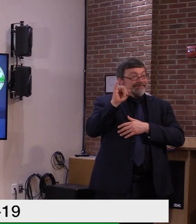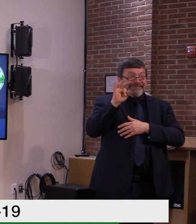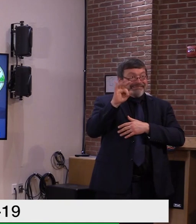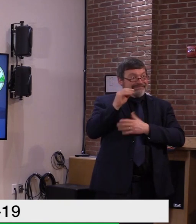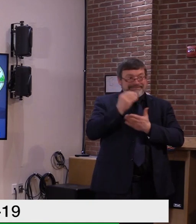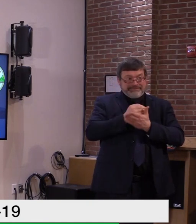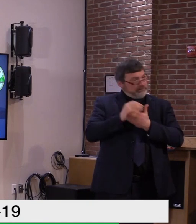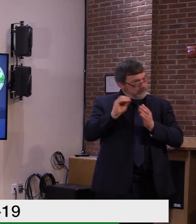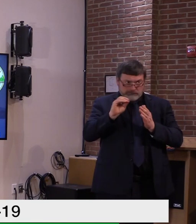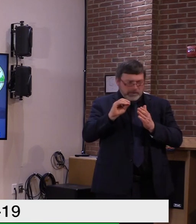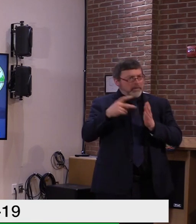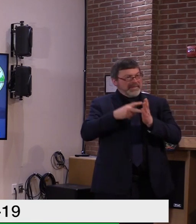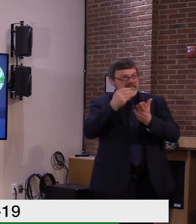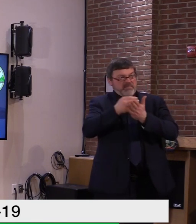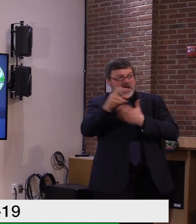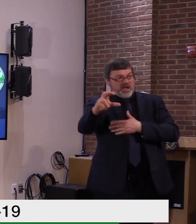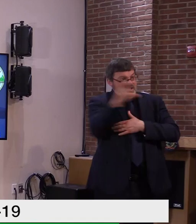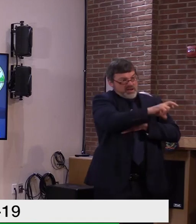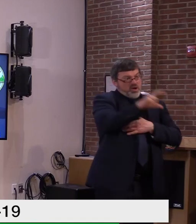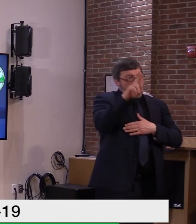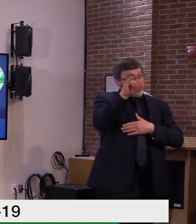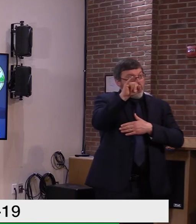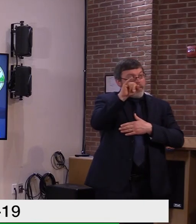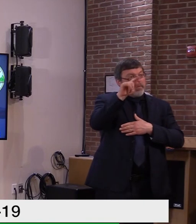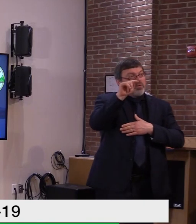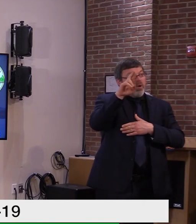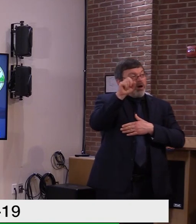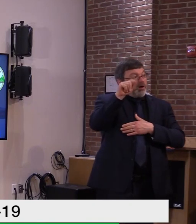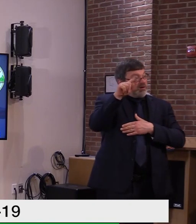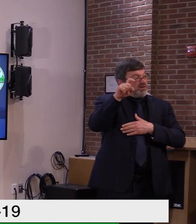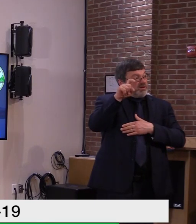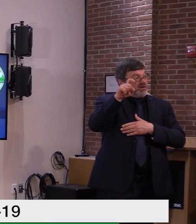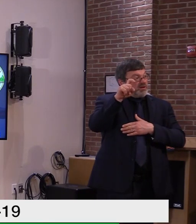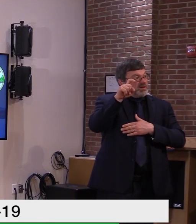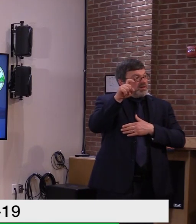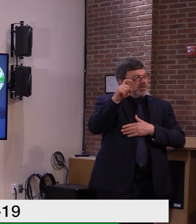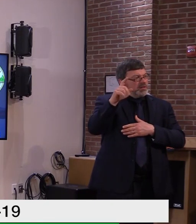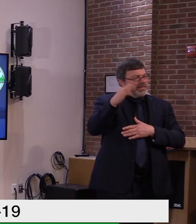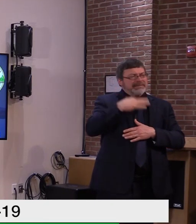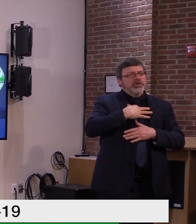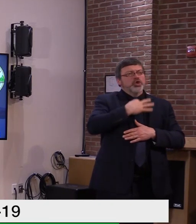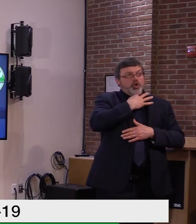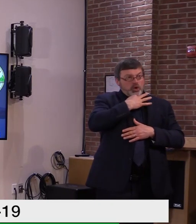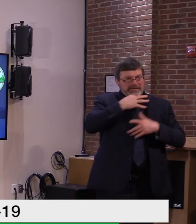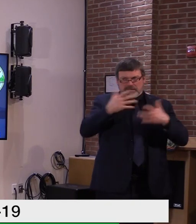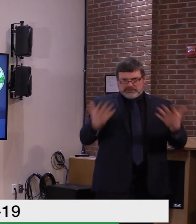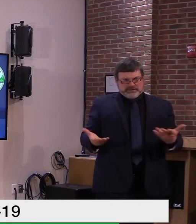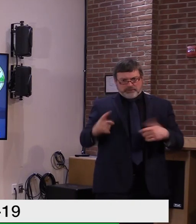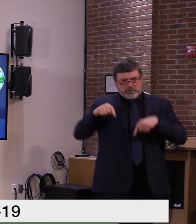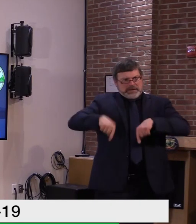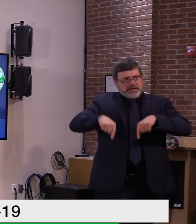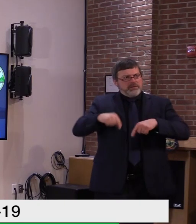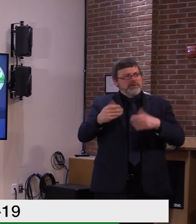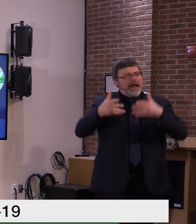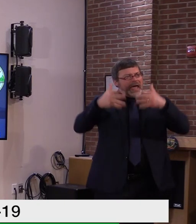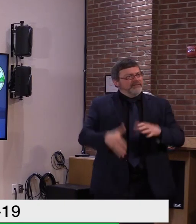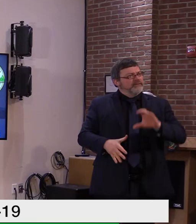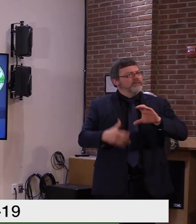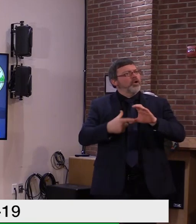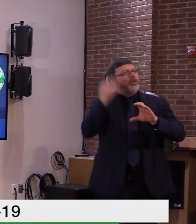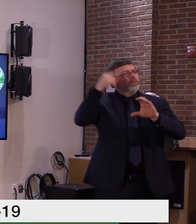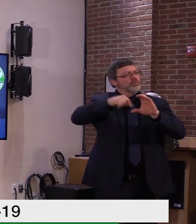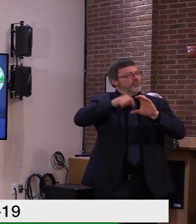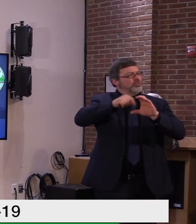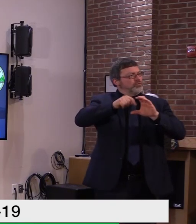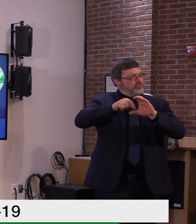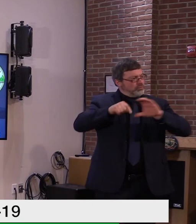unspent? Yeah. Today? Well, that was the case, Greg, before this latest package was passed, and